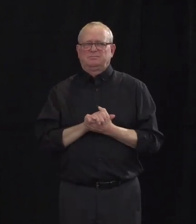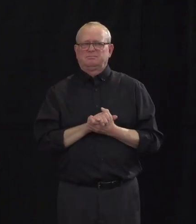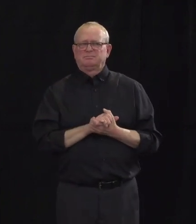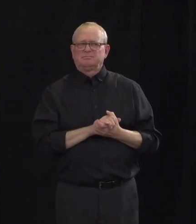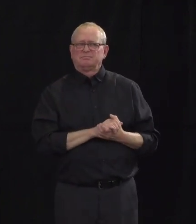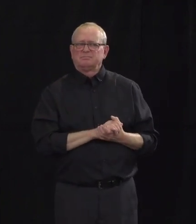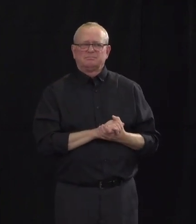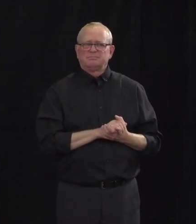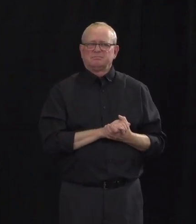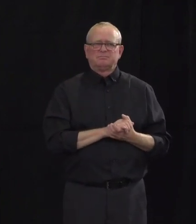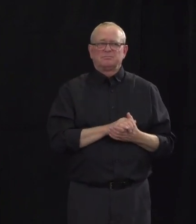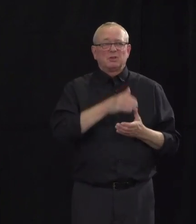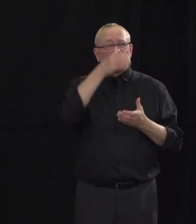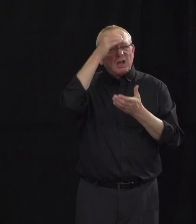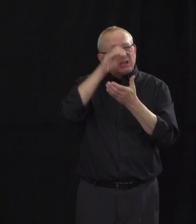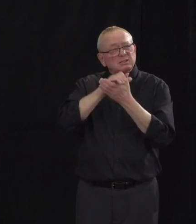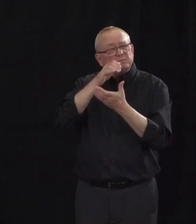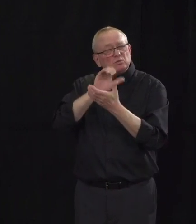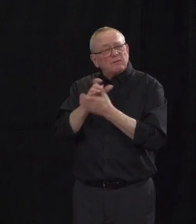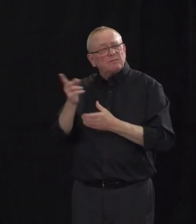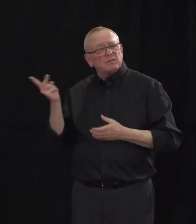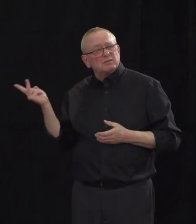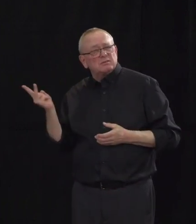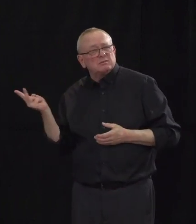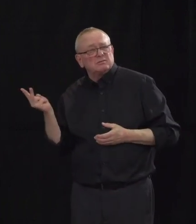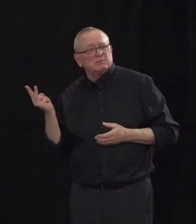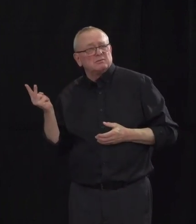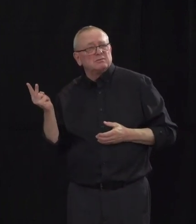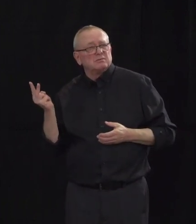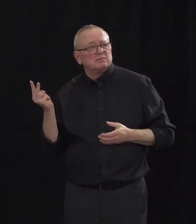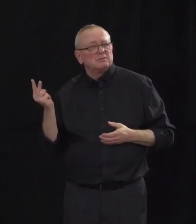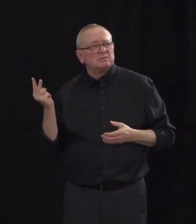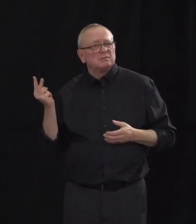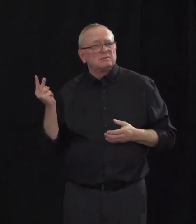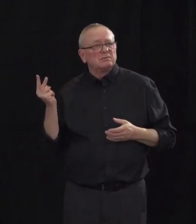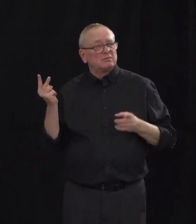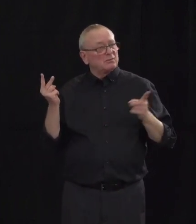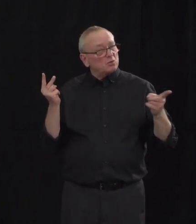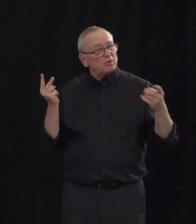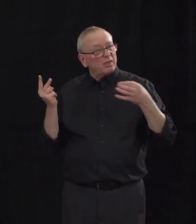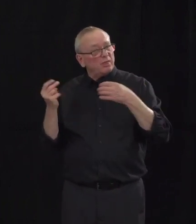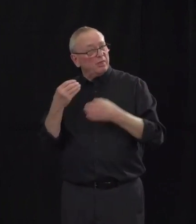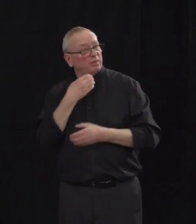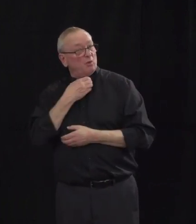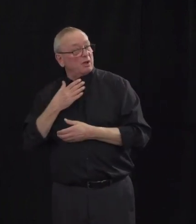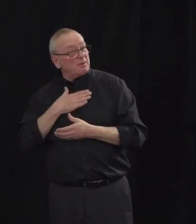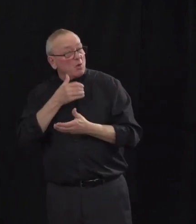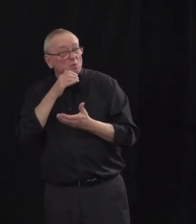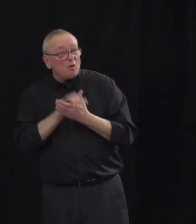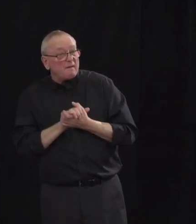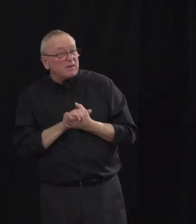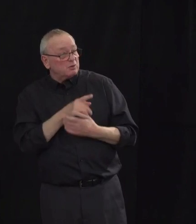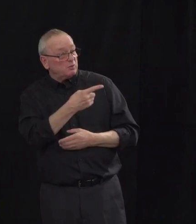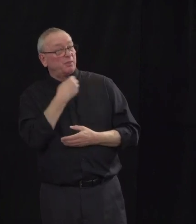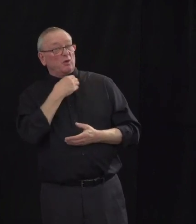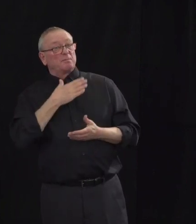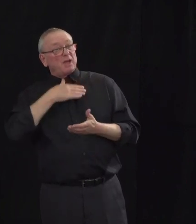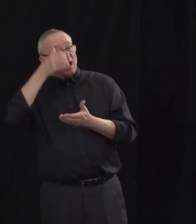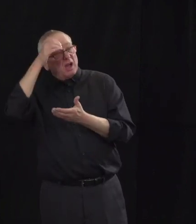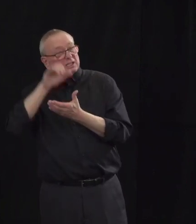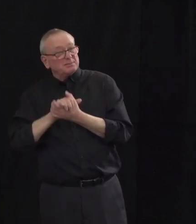get passionate when their spouse is being attacked and even threatened, and certainly defamed. When Minister Shandro saw